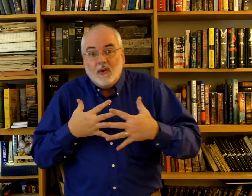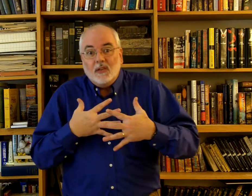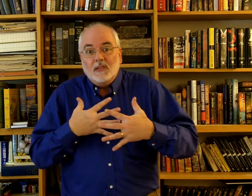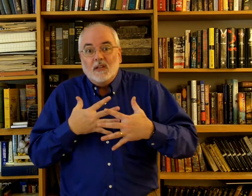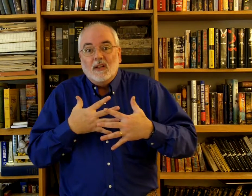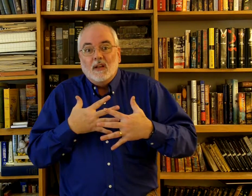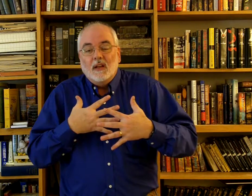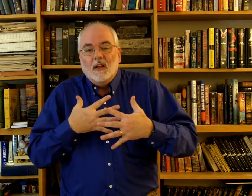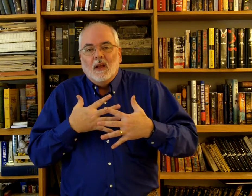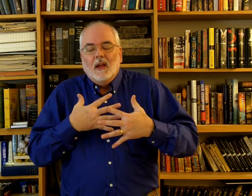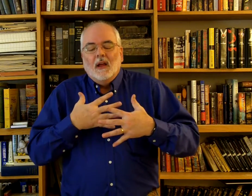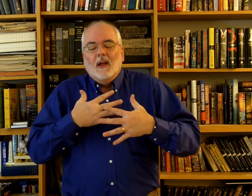fears,